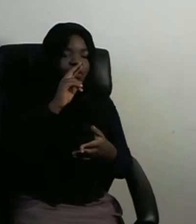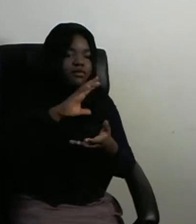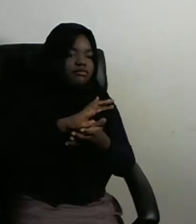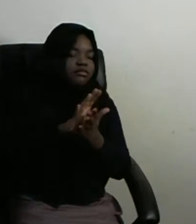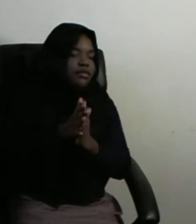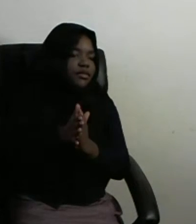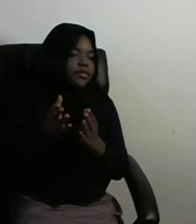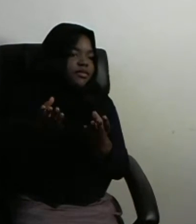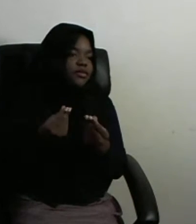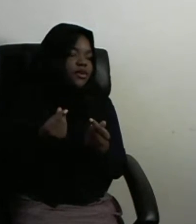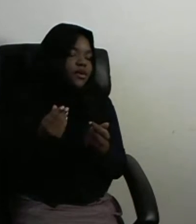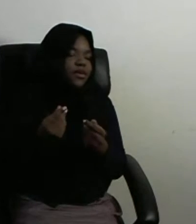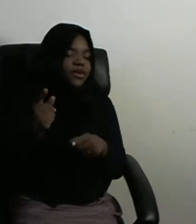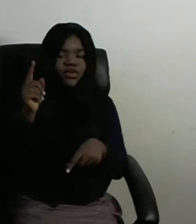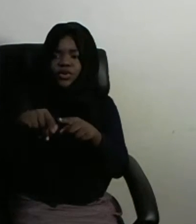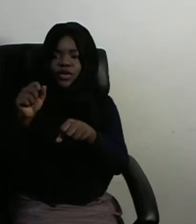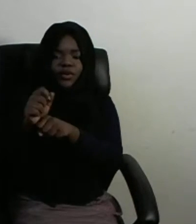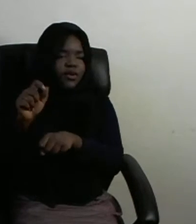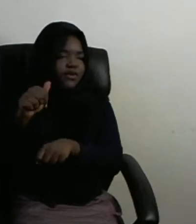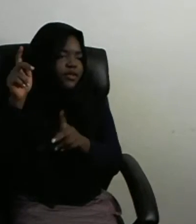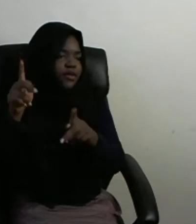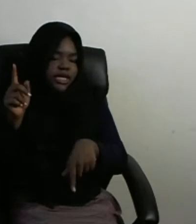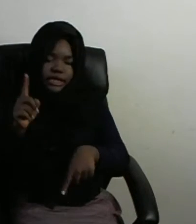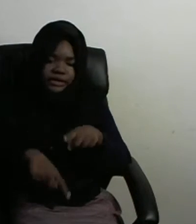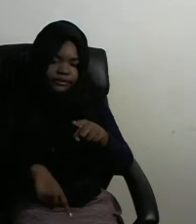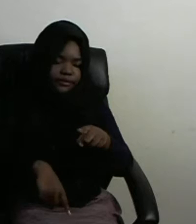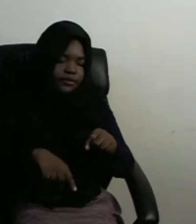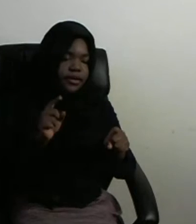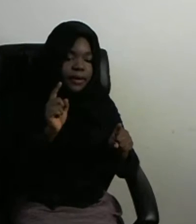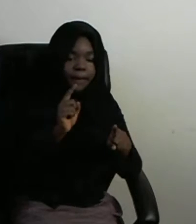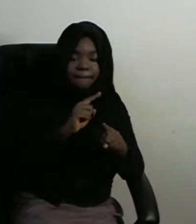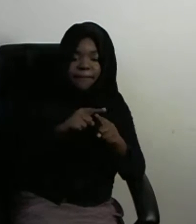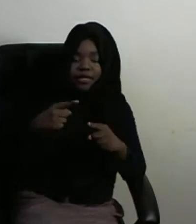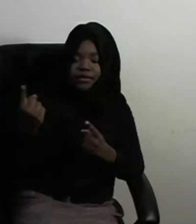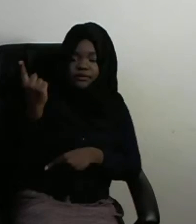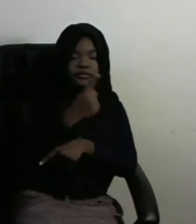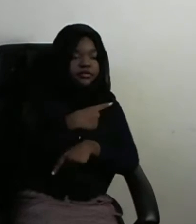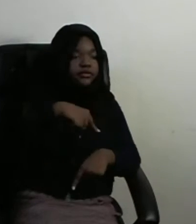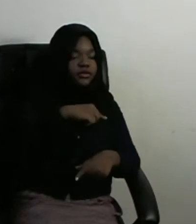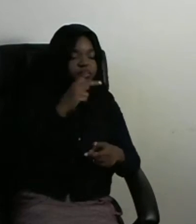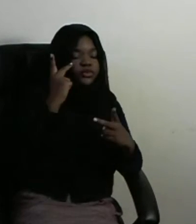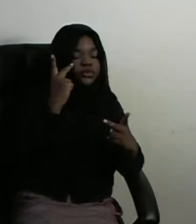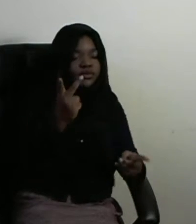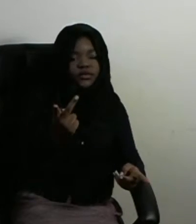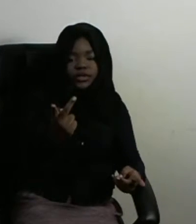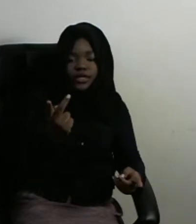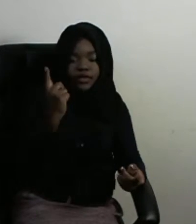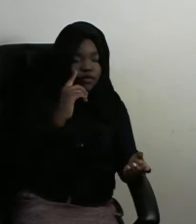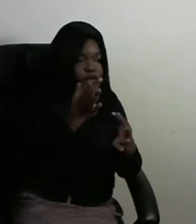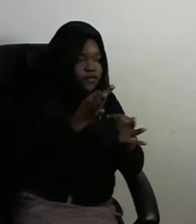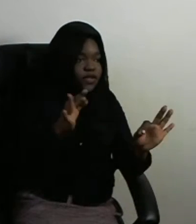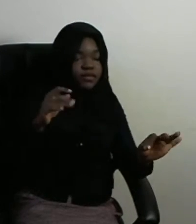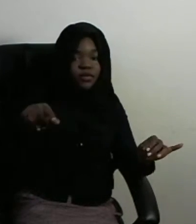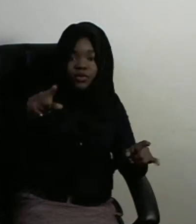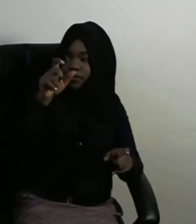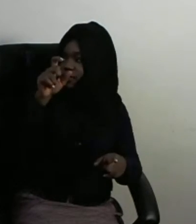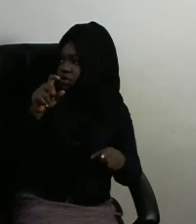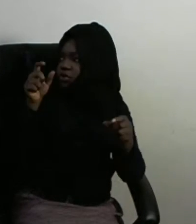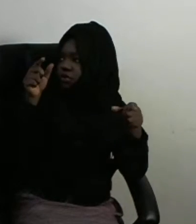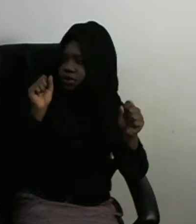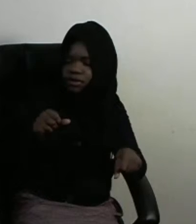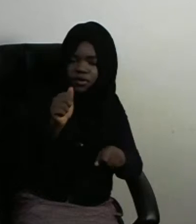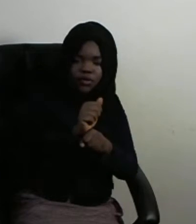beholden. You cannot work for another person. But as we see today, for the freedom that you have to work, you